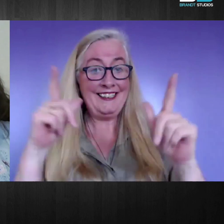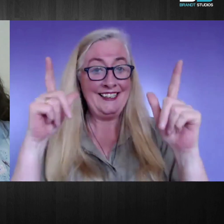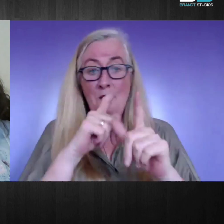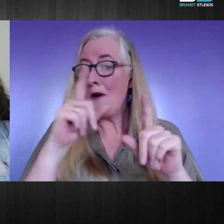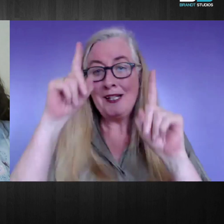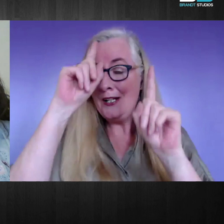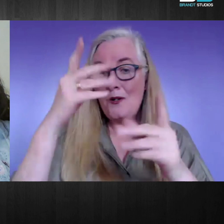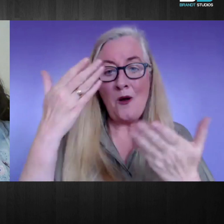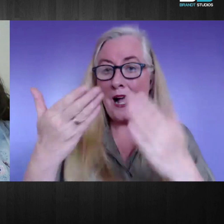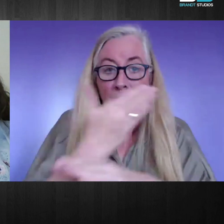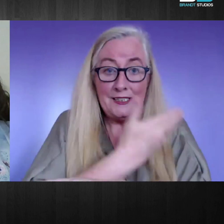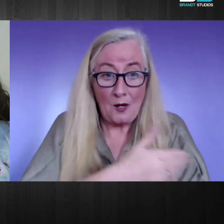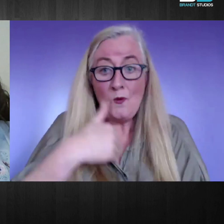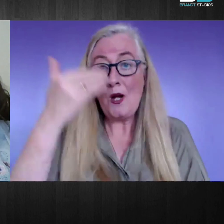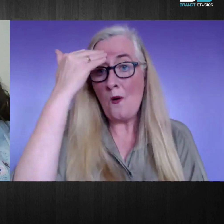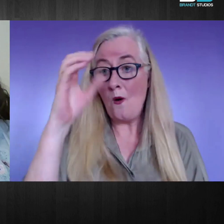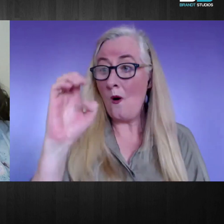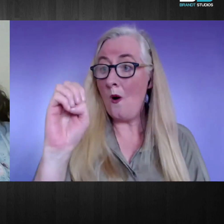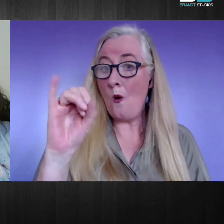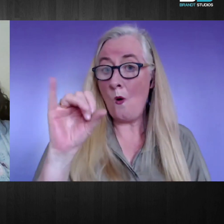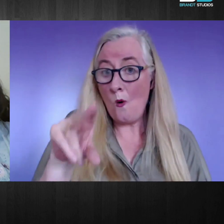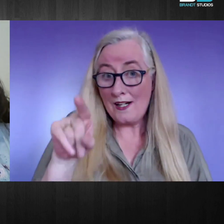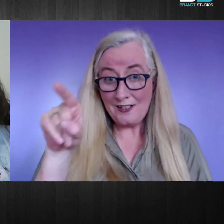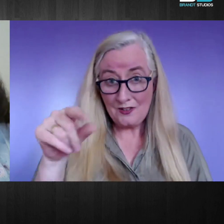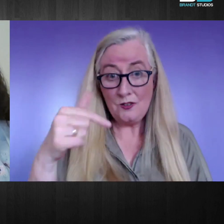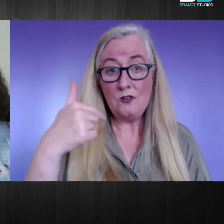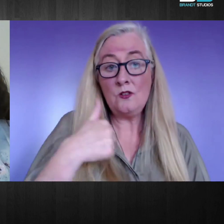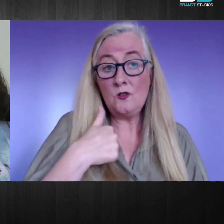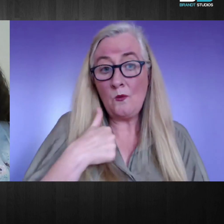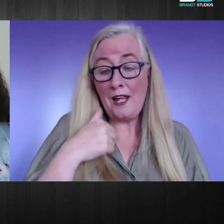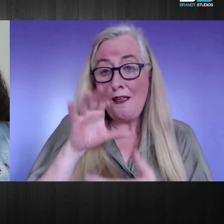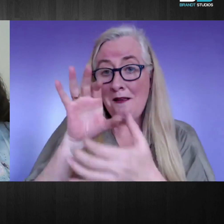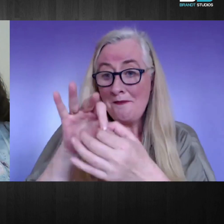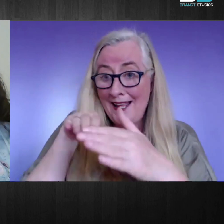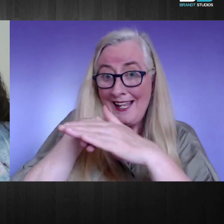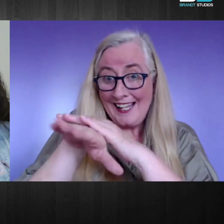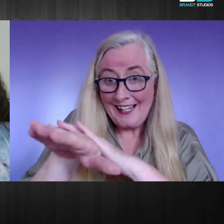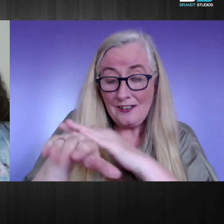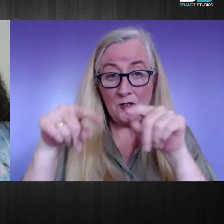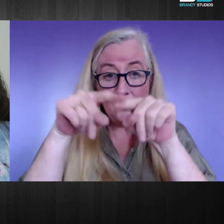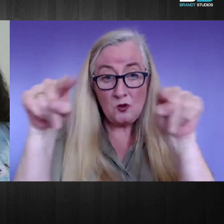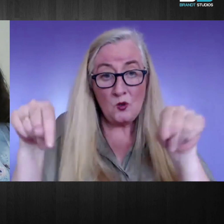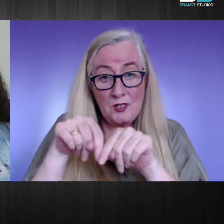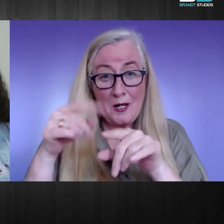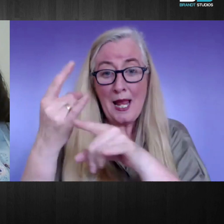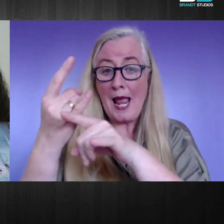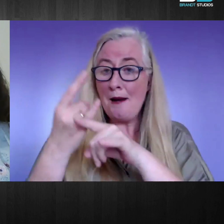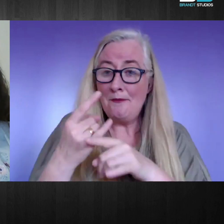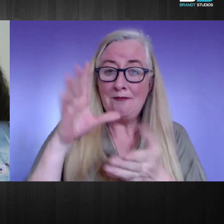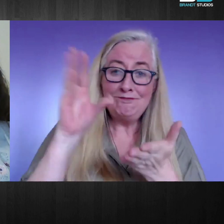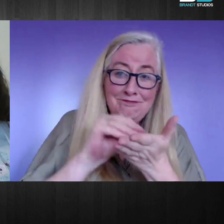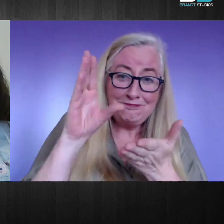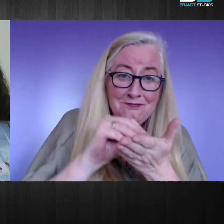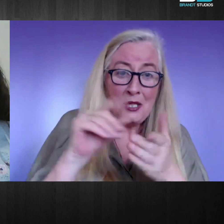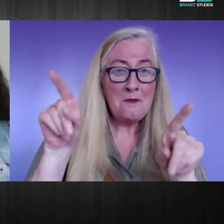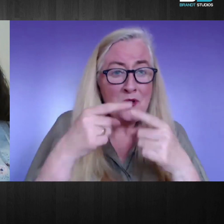knew Owen, we knew he was doing it, so we asked him to like give us some time in the studio, and he helped us a lot with recording the music and then editing the music because we had no